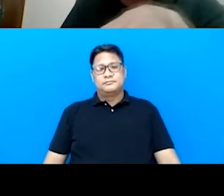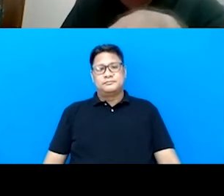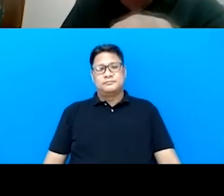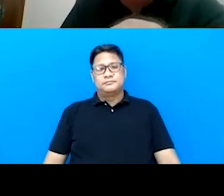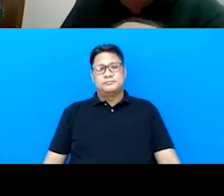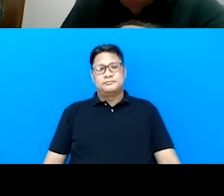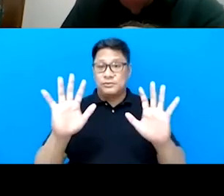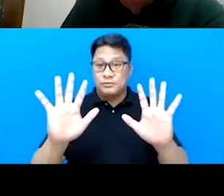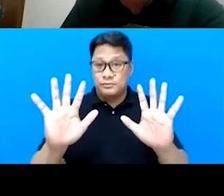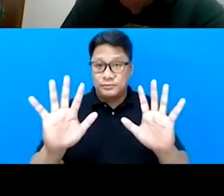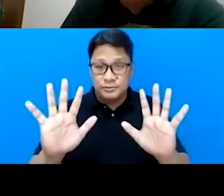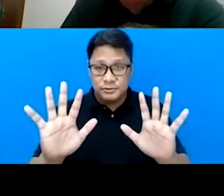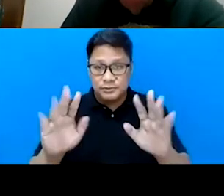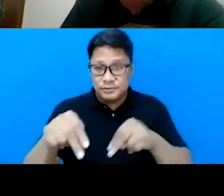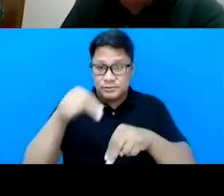Oops, go back.